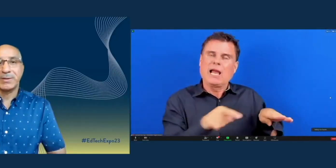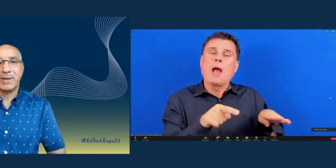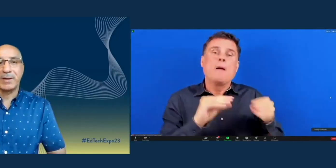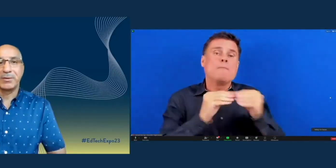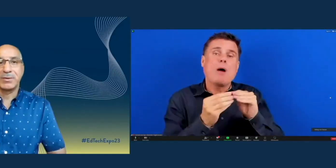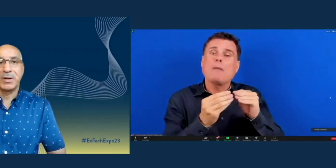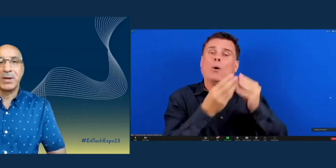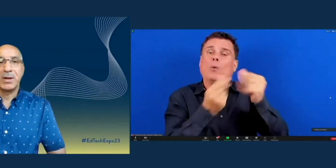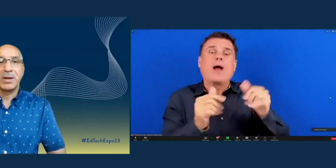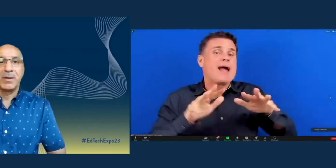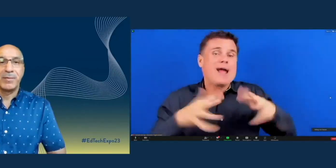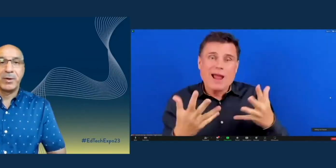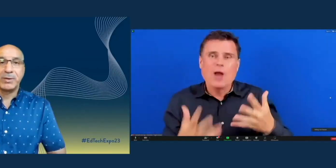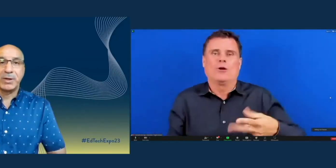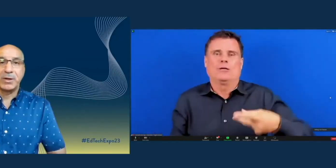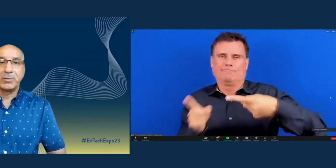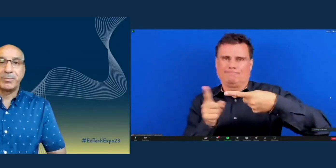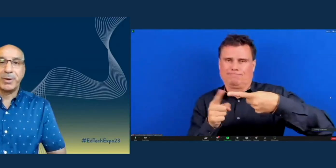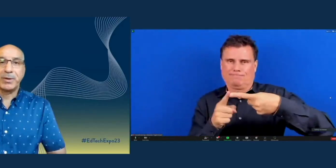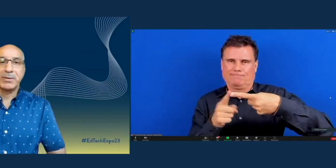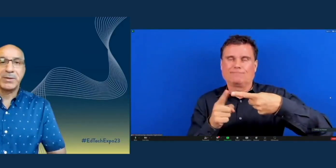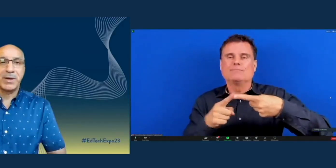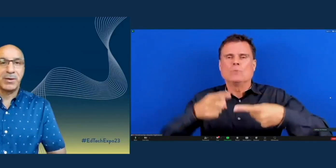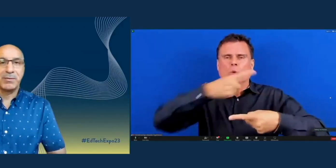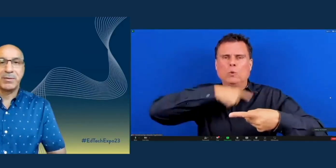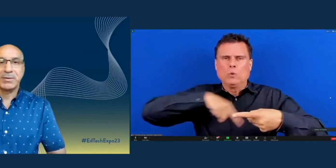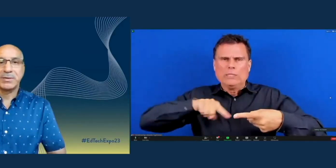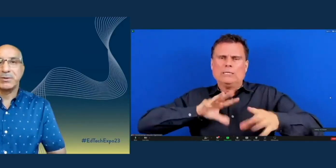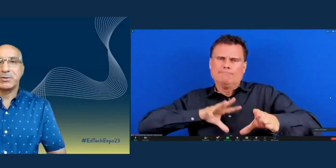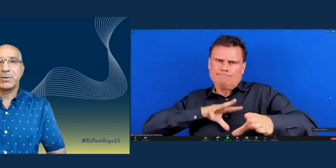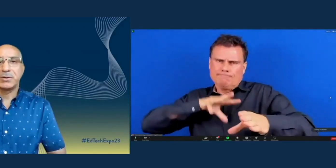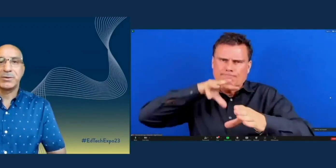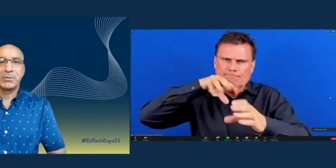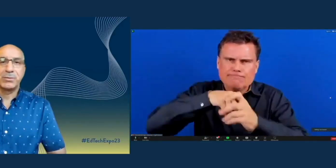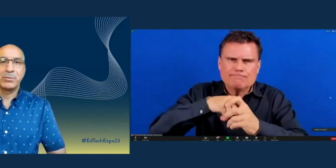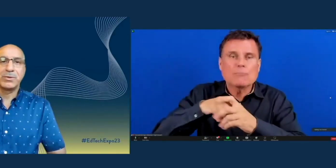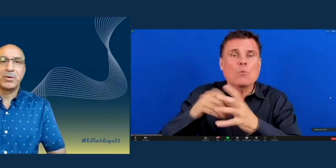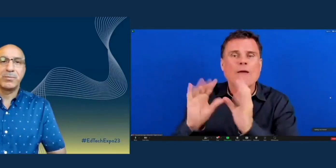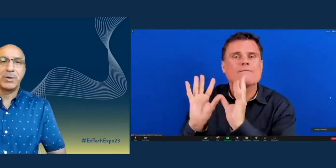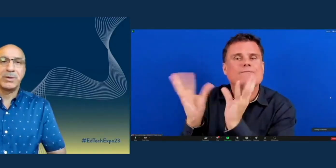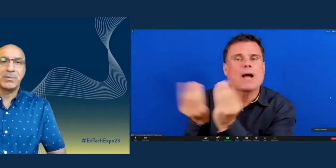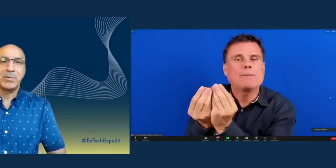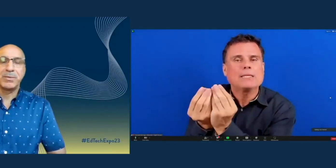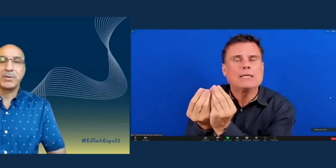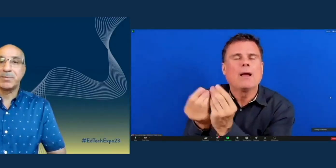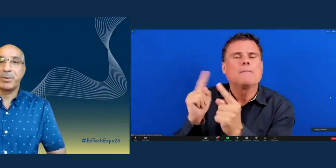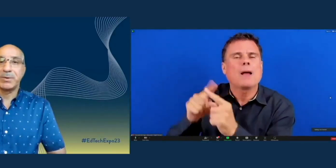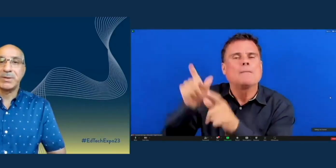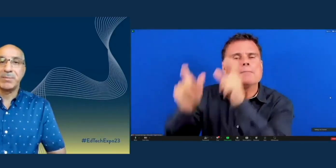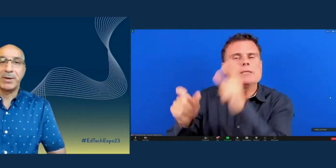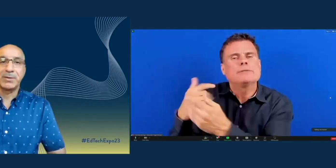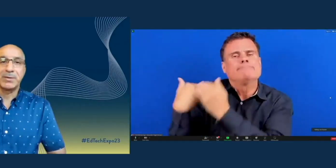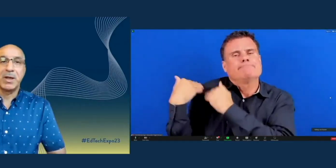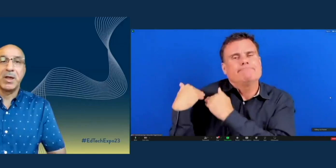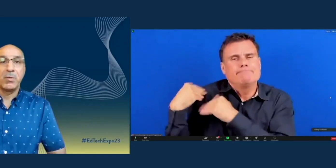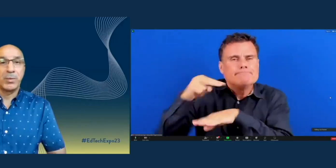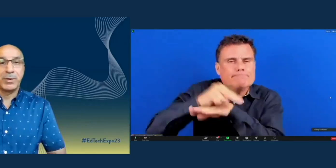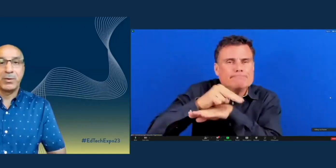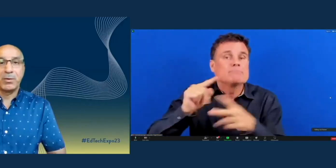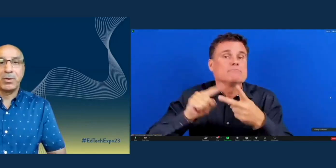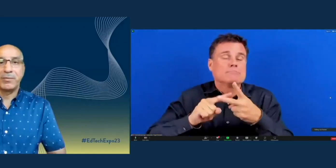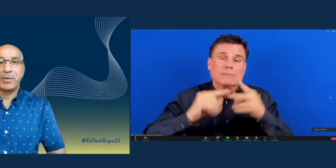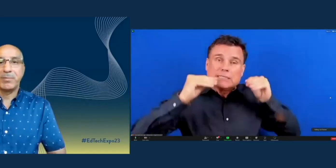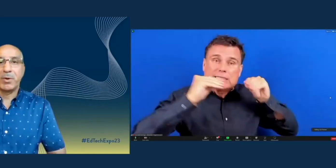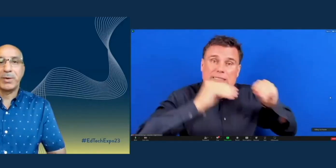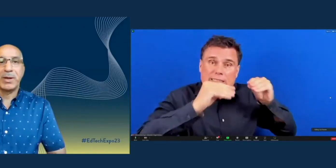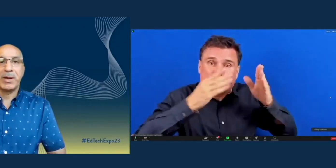underutilized actors. Those include parents, caregivers, teachers, schools, community members, and policymakers, with the